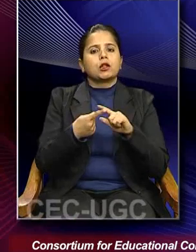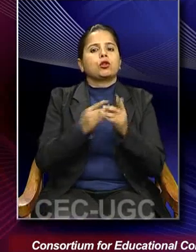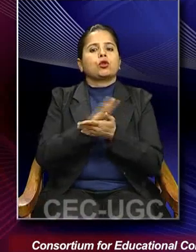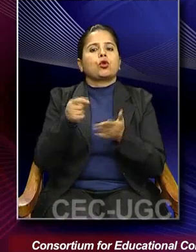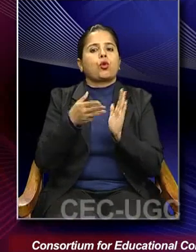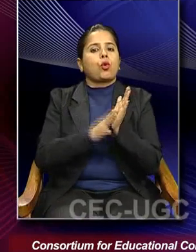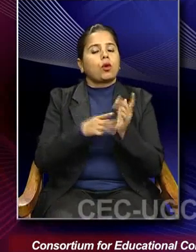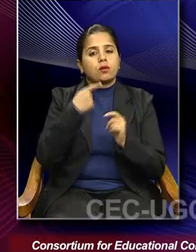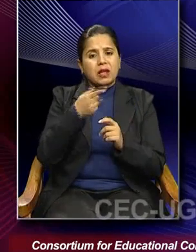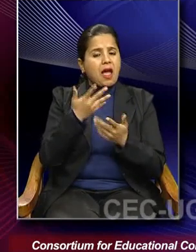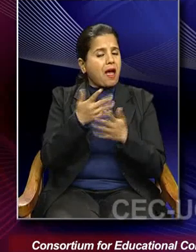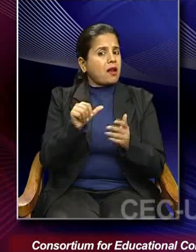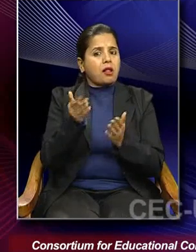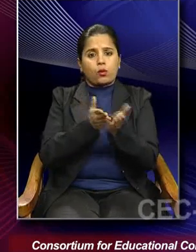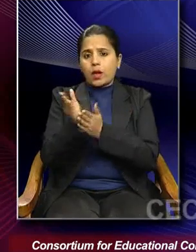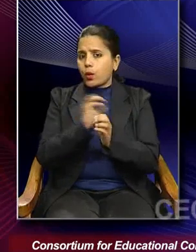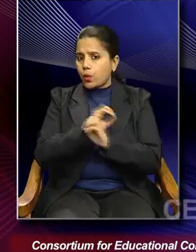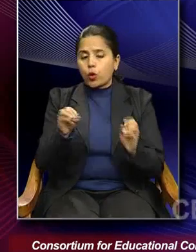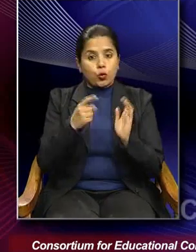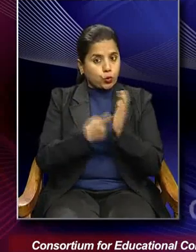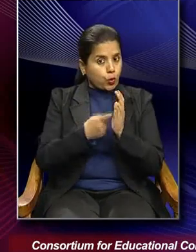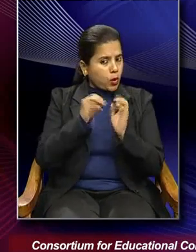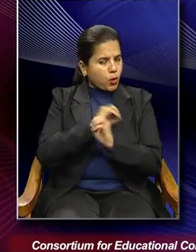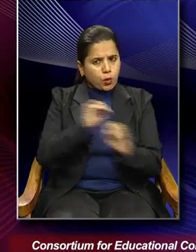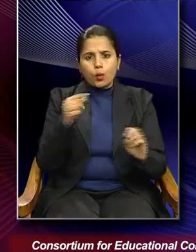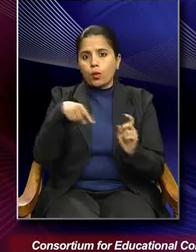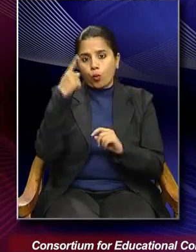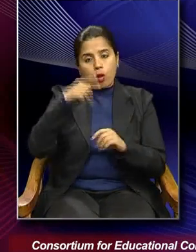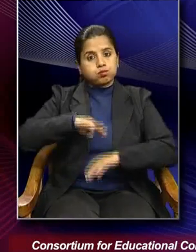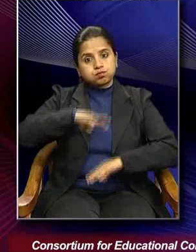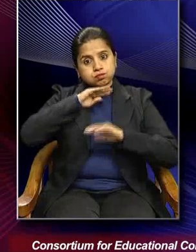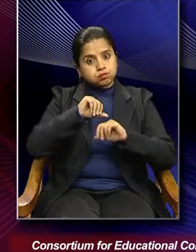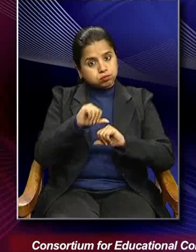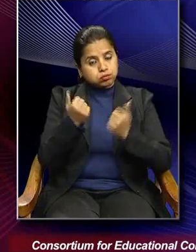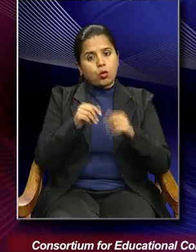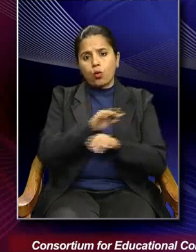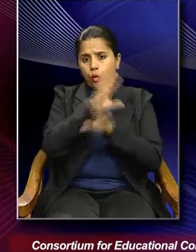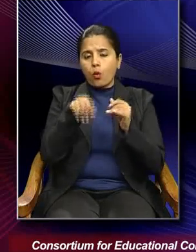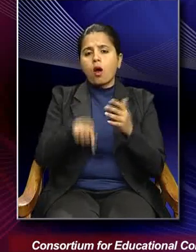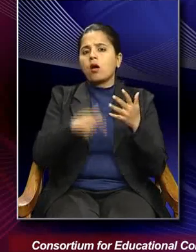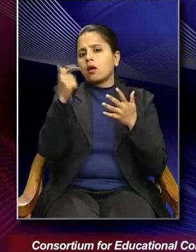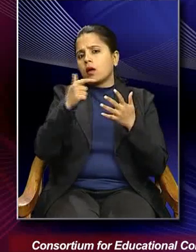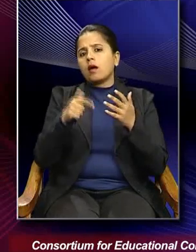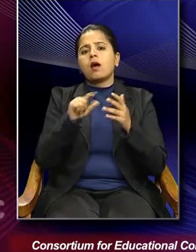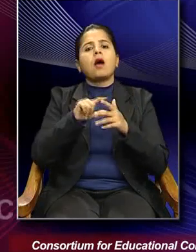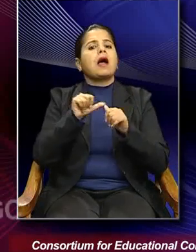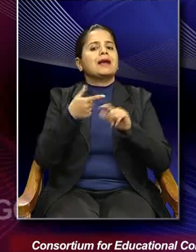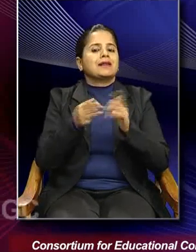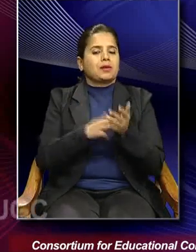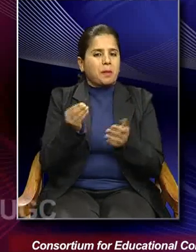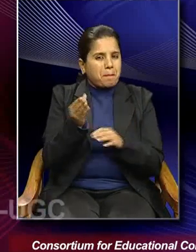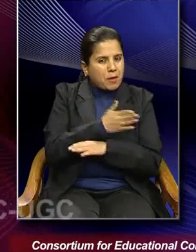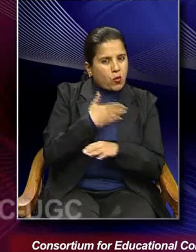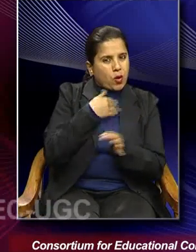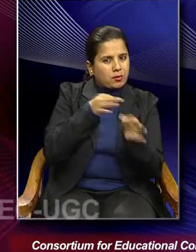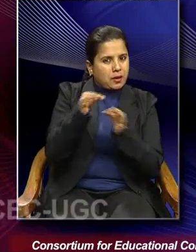there is no way or no rule that will actually satisfy all the stated axioms which we just now